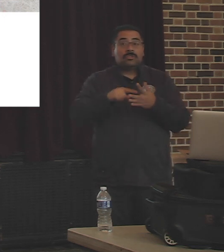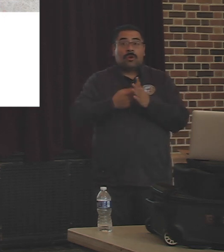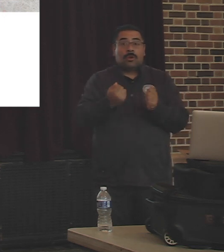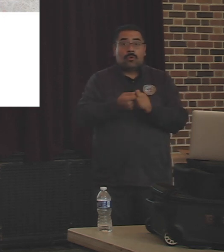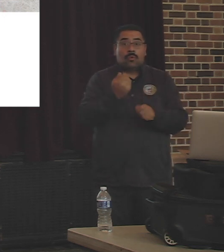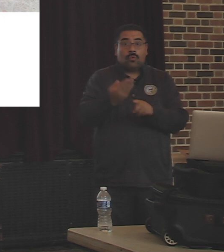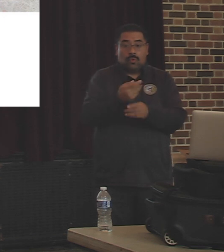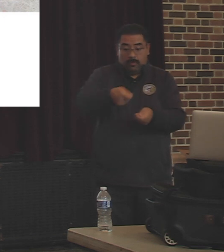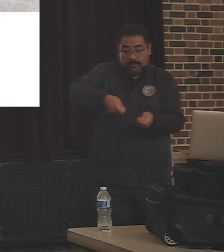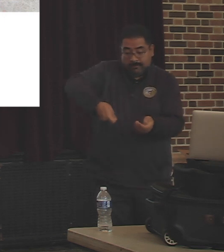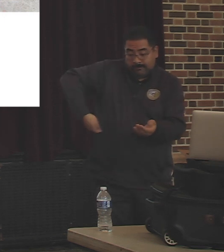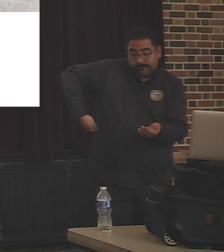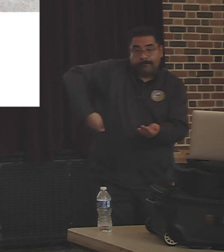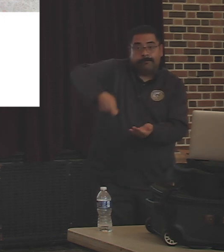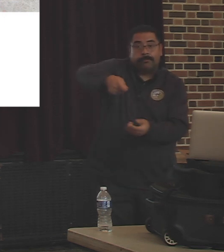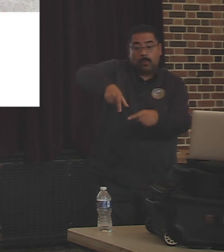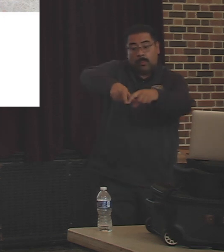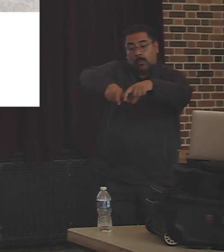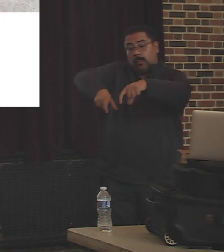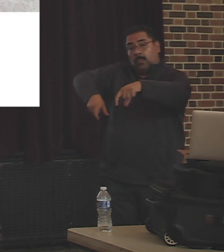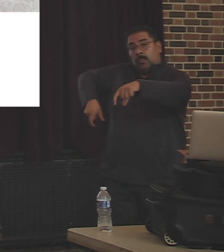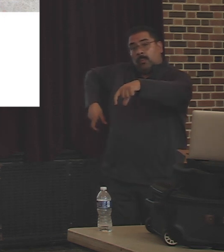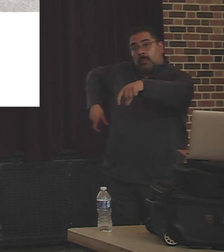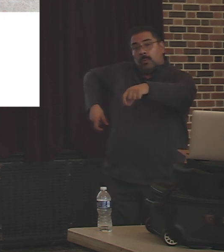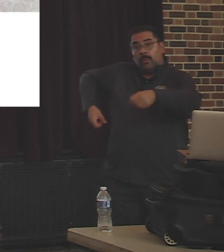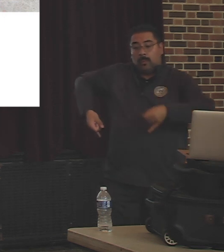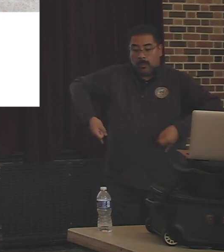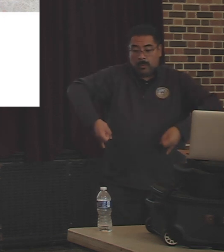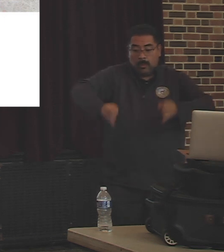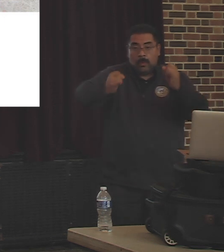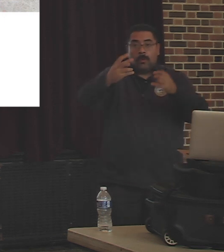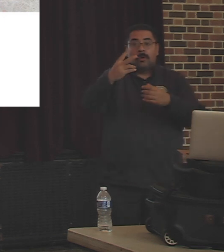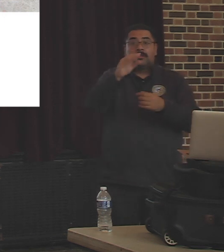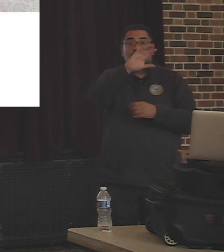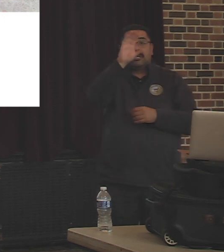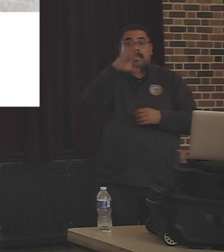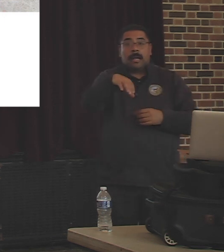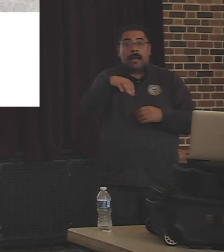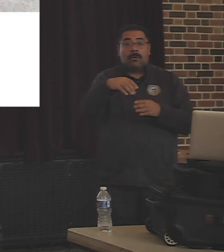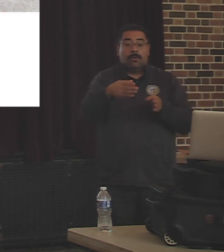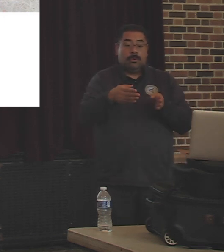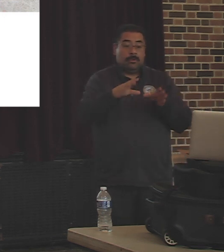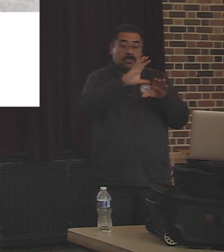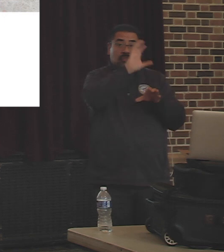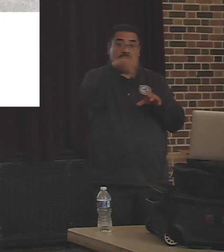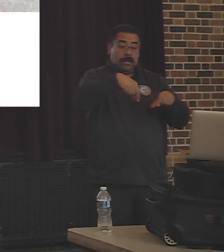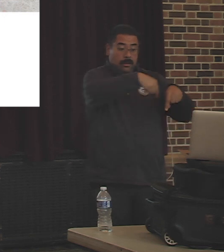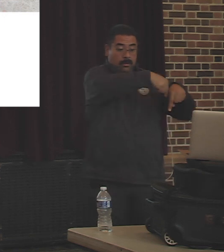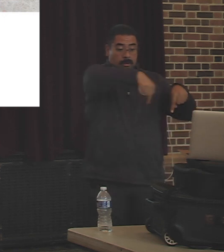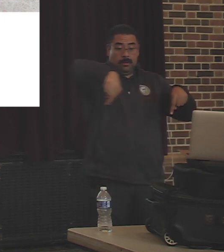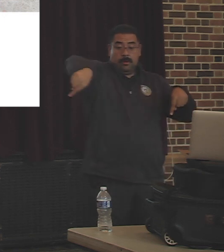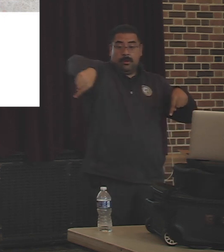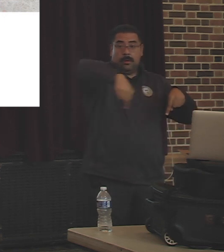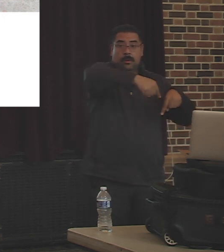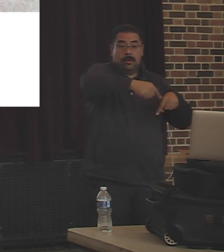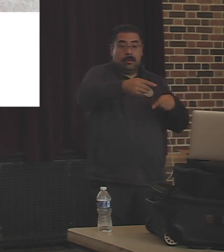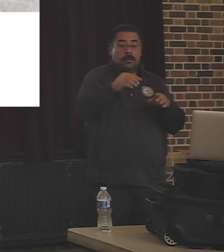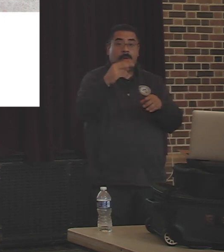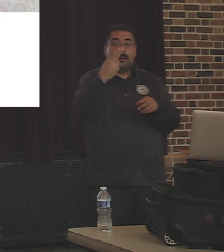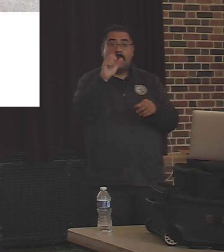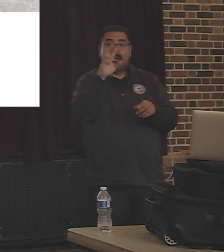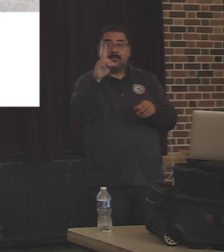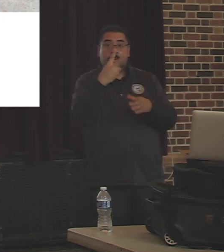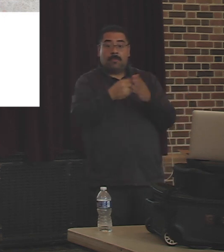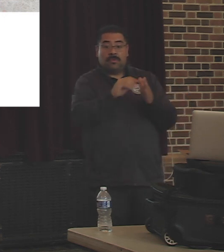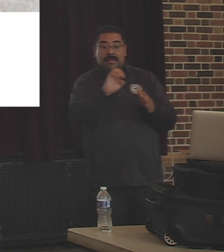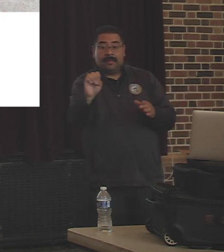new dedicated transit lanes on Chicago, both east and west of Halsted in the last couple of weeks. So that work is ongoing and it'll finish up in the next